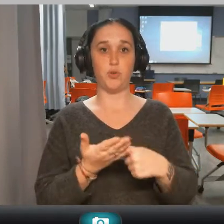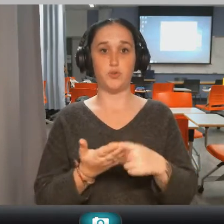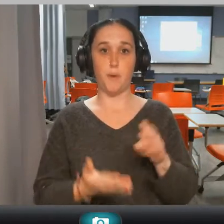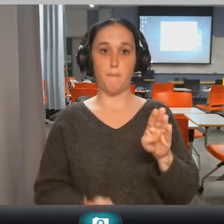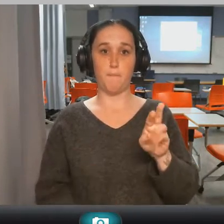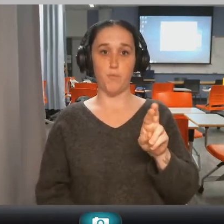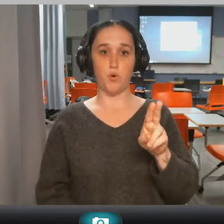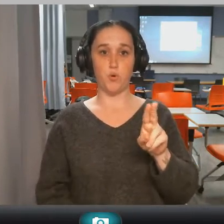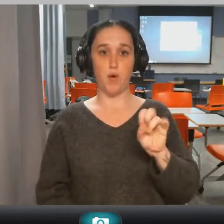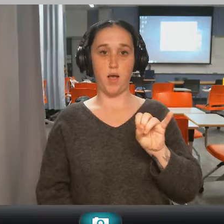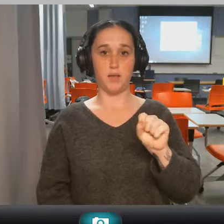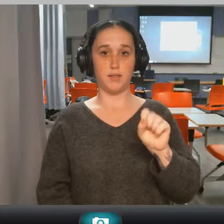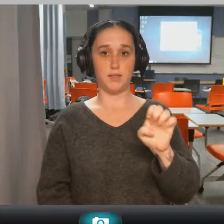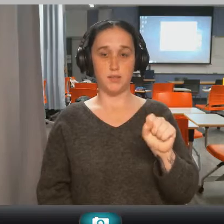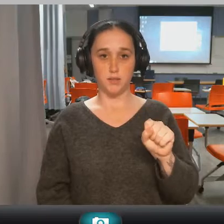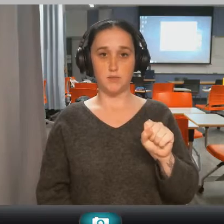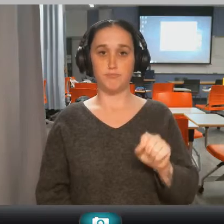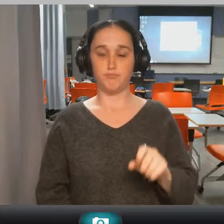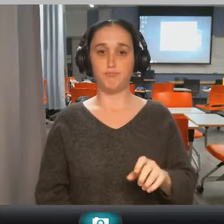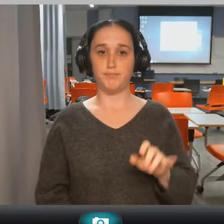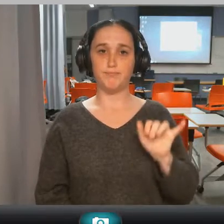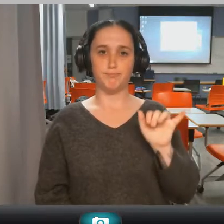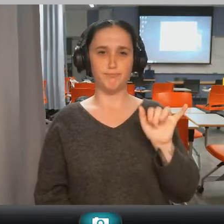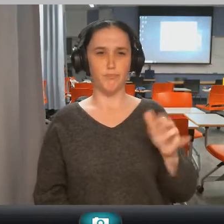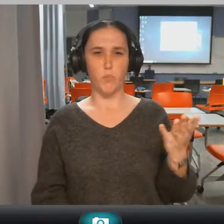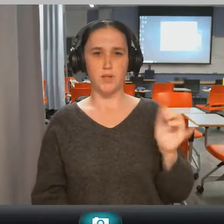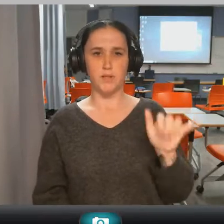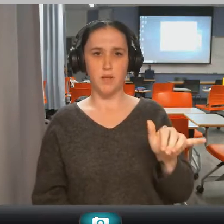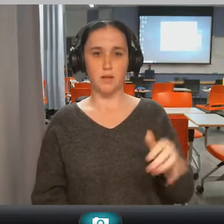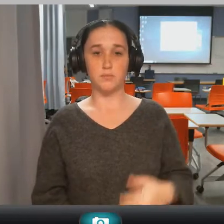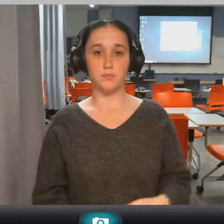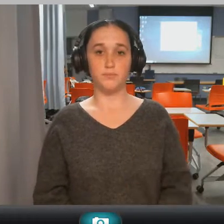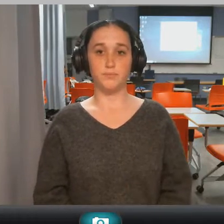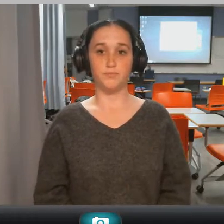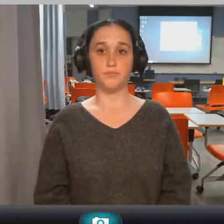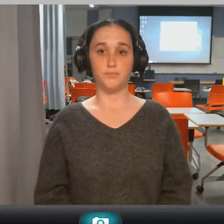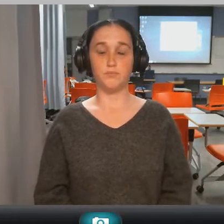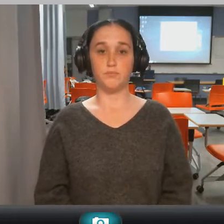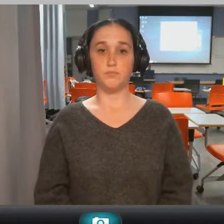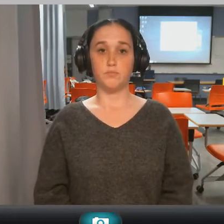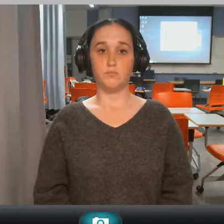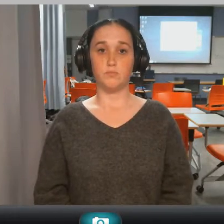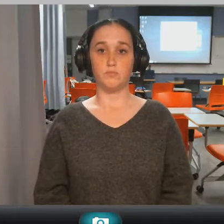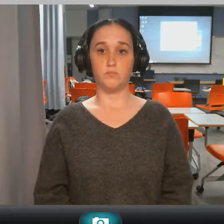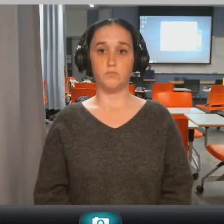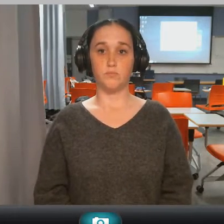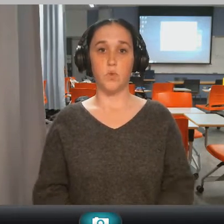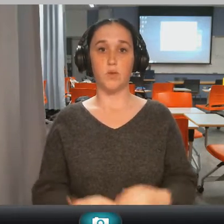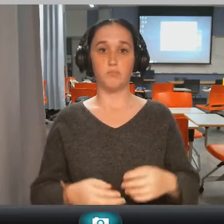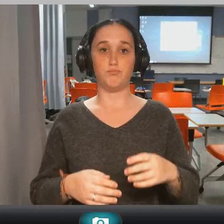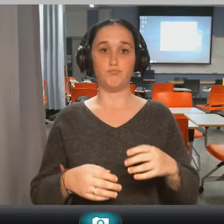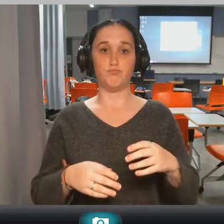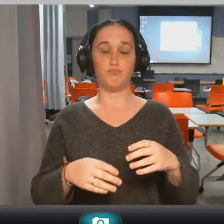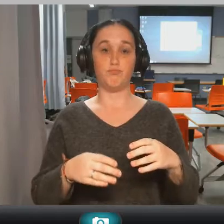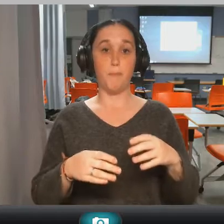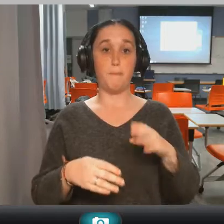what a bruise is a discoloration that forms because there's broken blood vessels underneath the skin that have